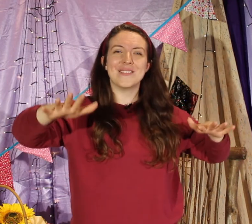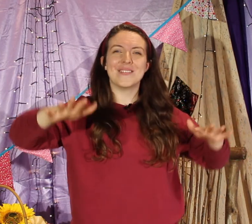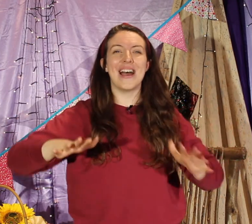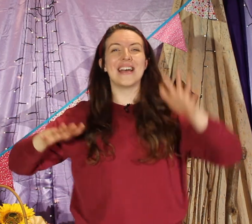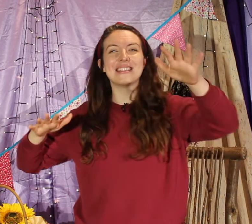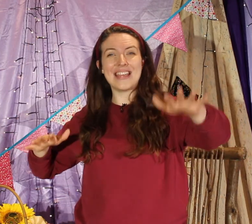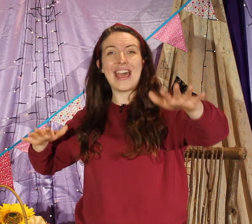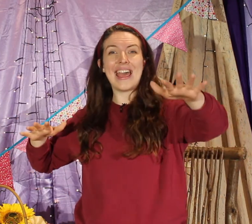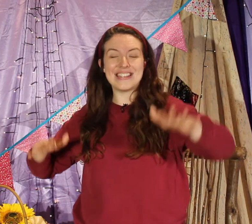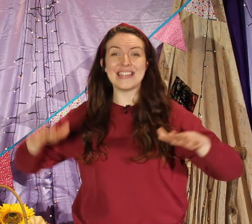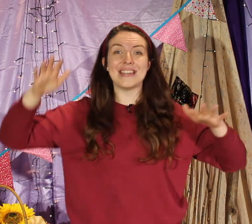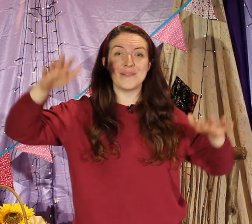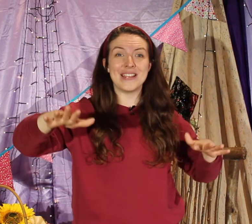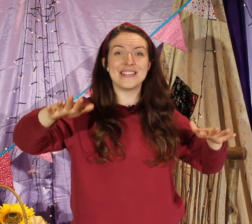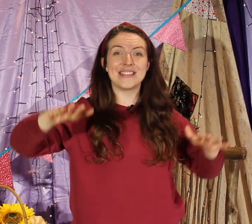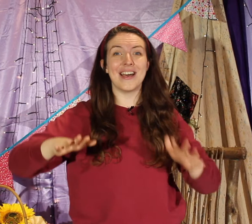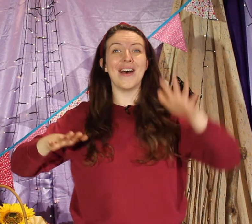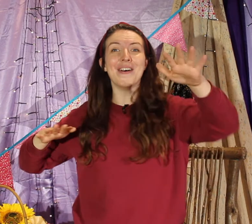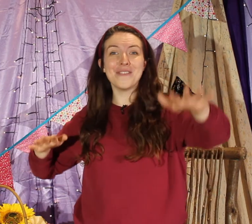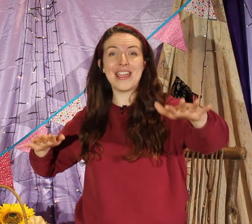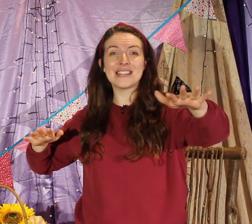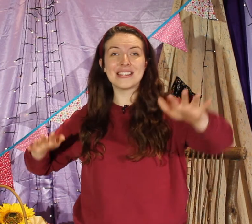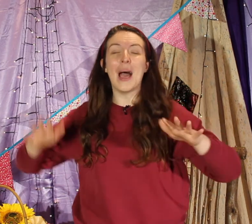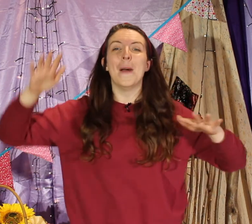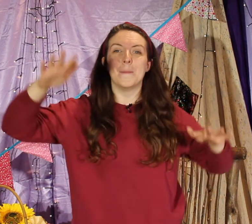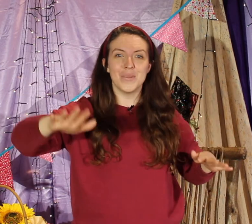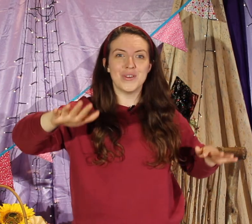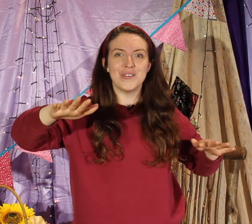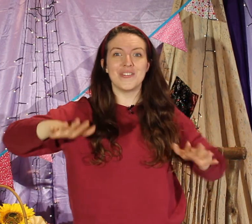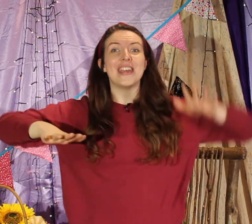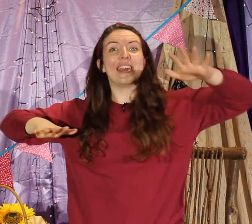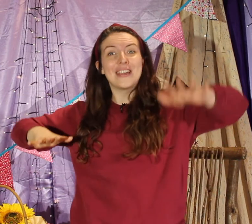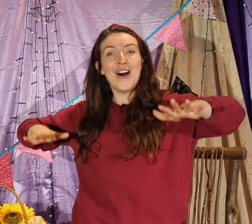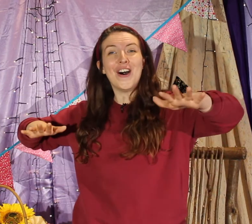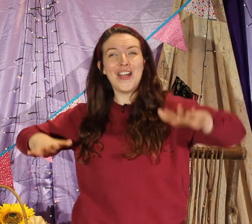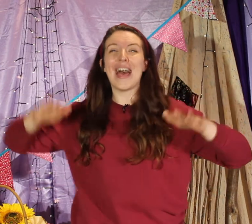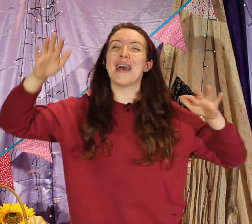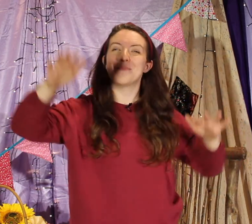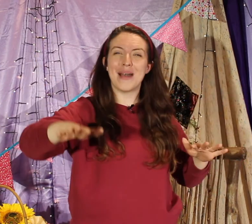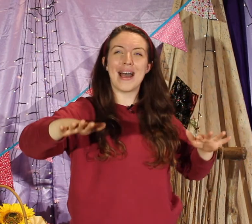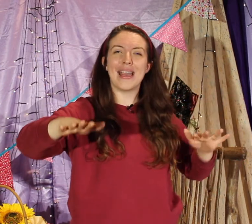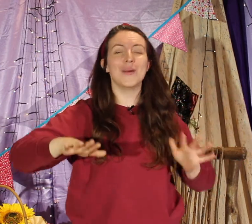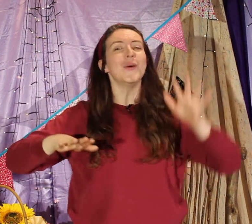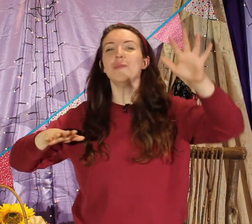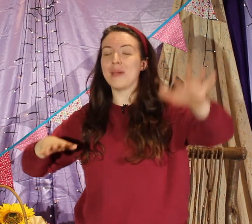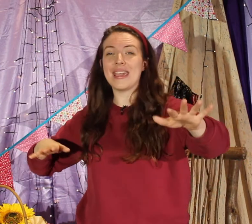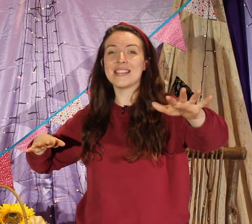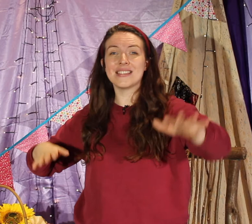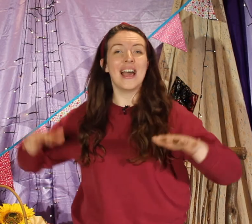Slow and steady wins the race, moving on at my own pace.